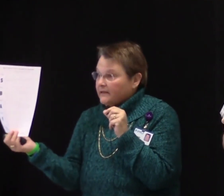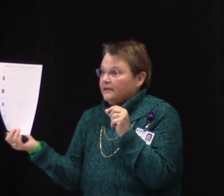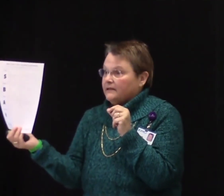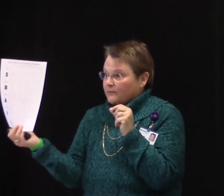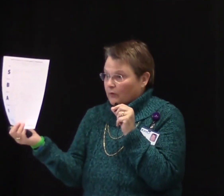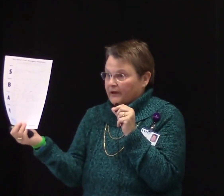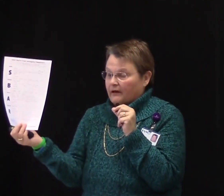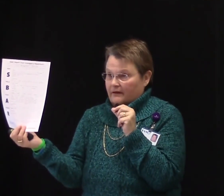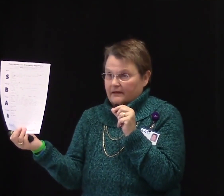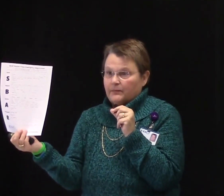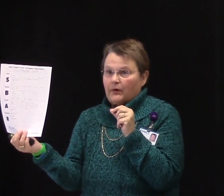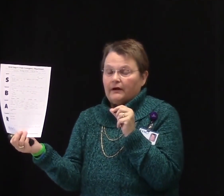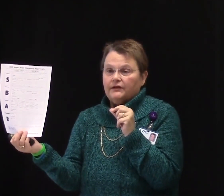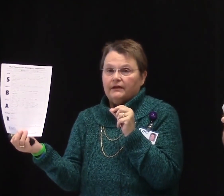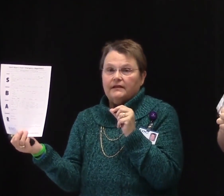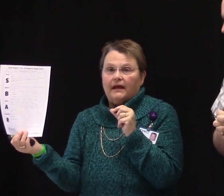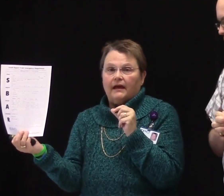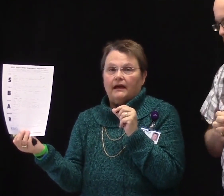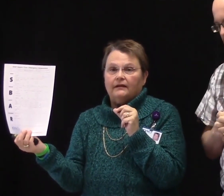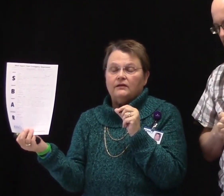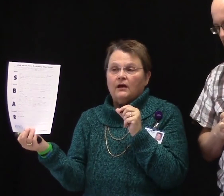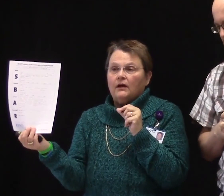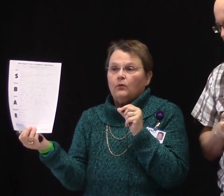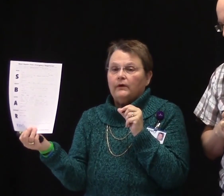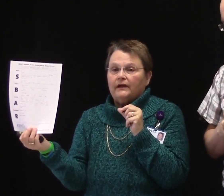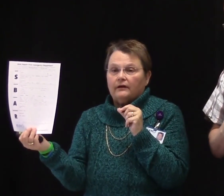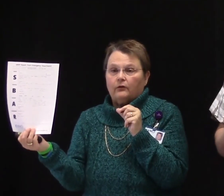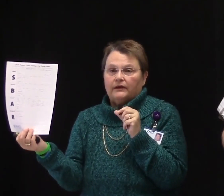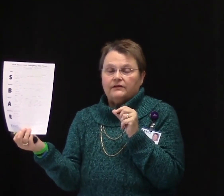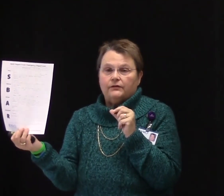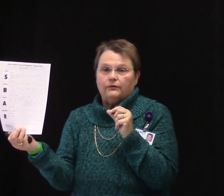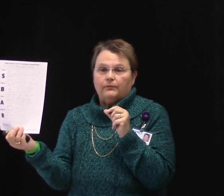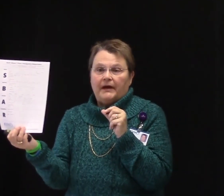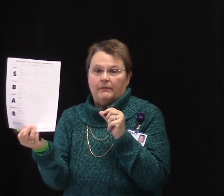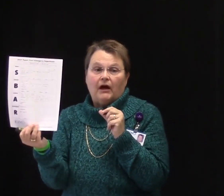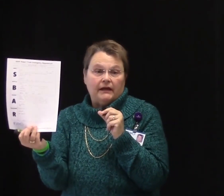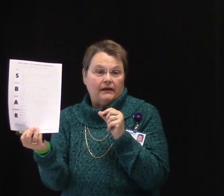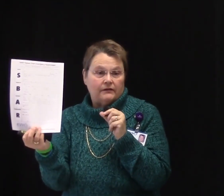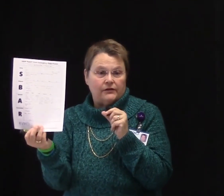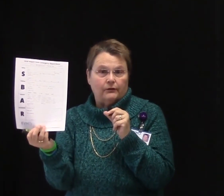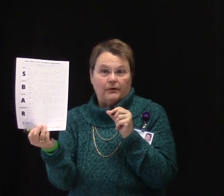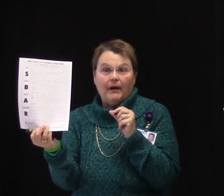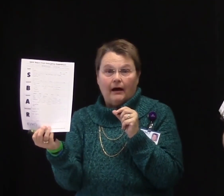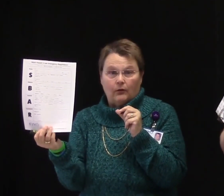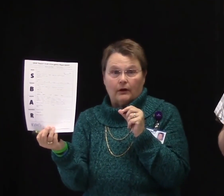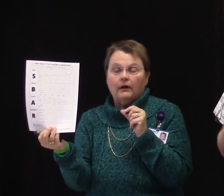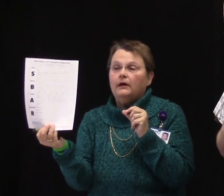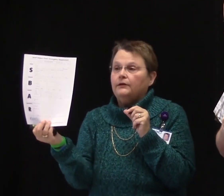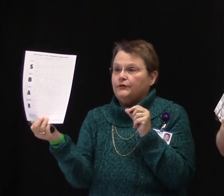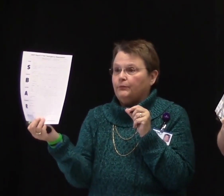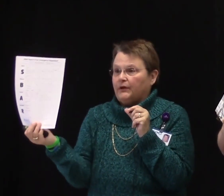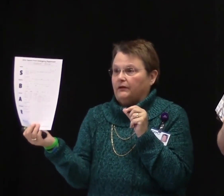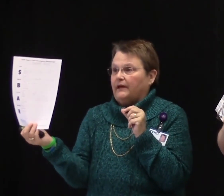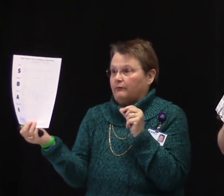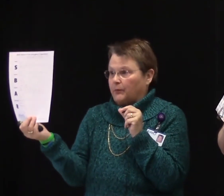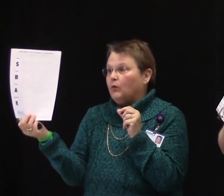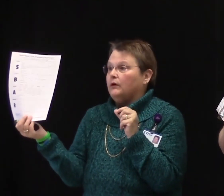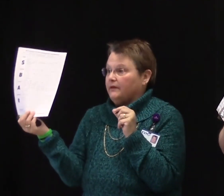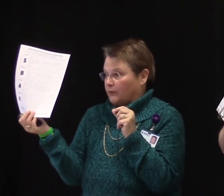is working on this project and we are going to pay money to empower to build a report that